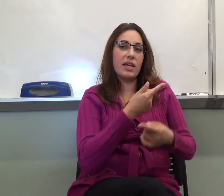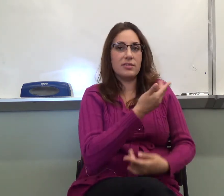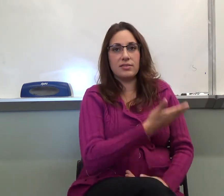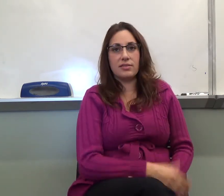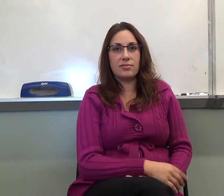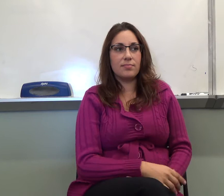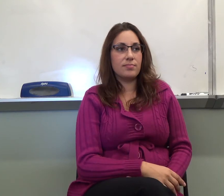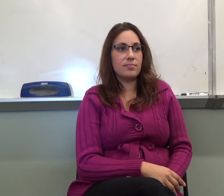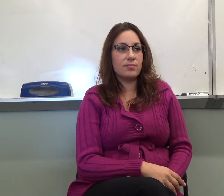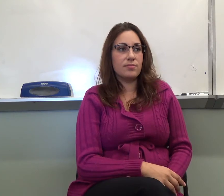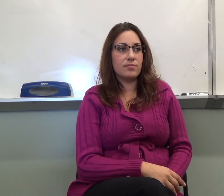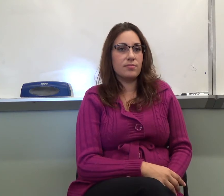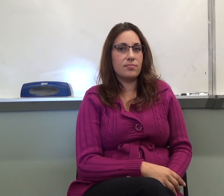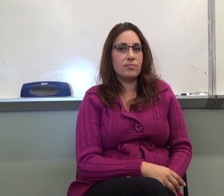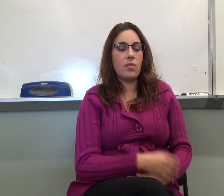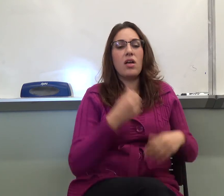Let's do another one like that.